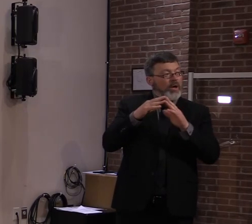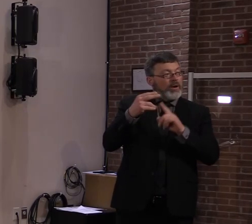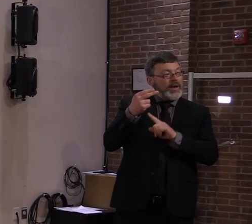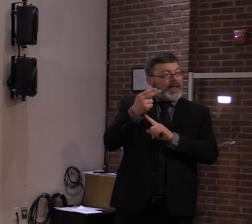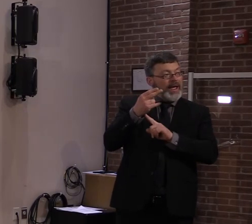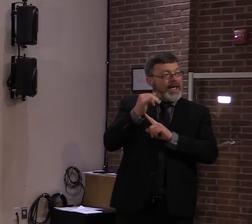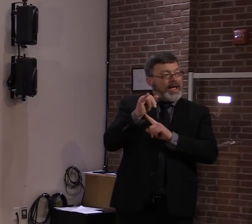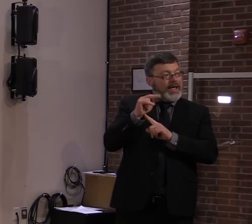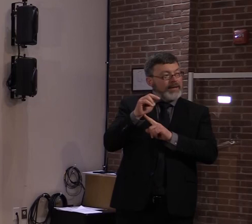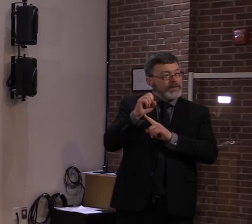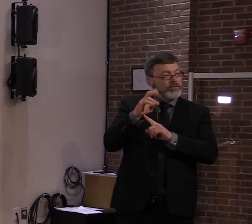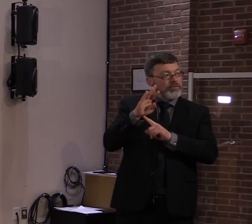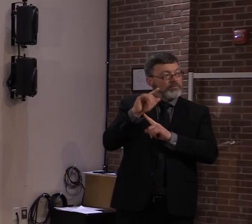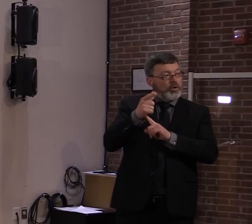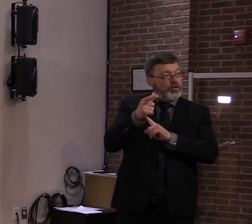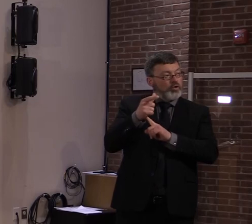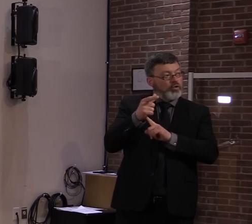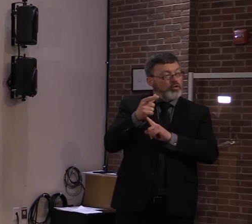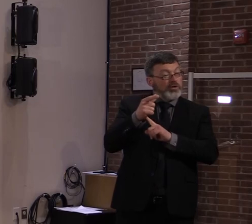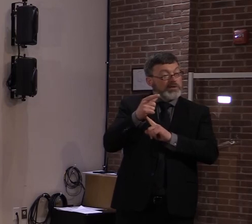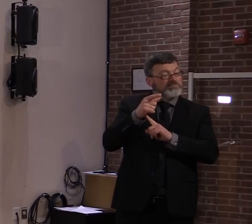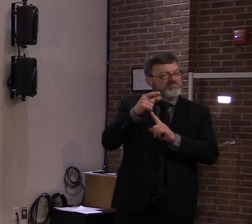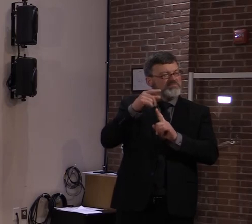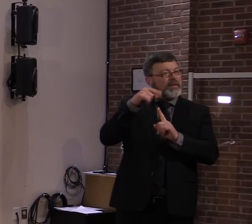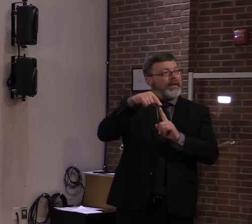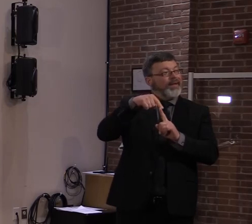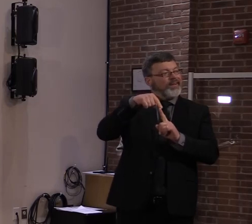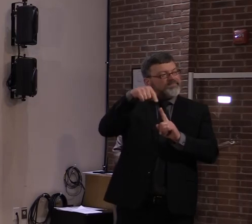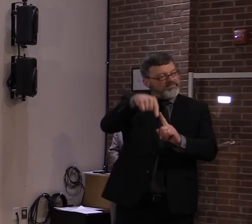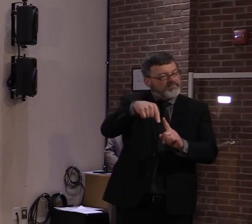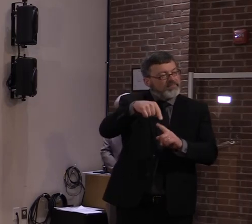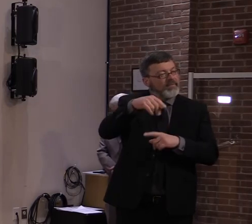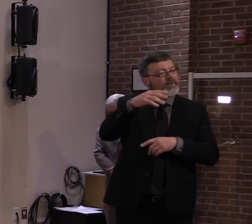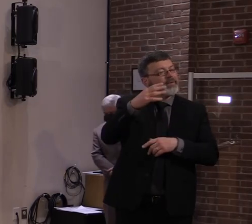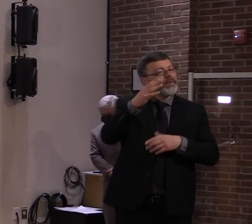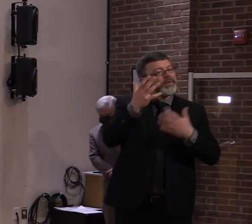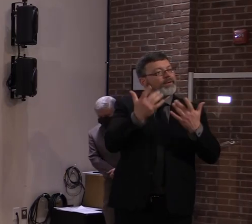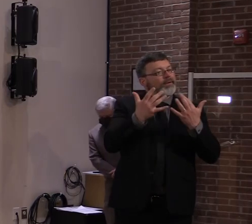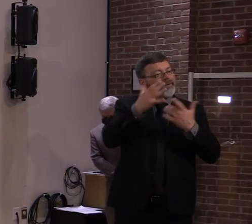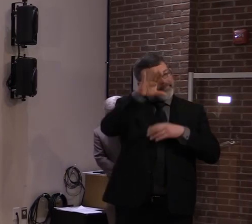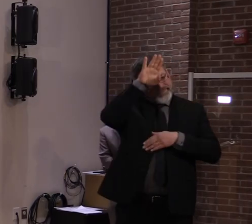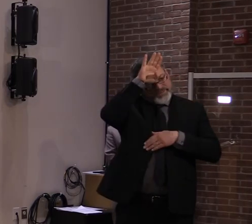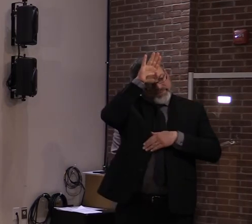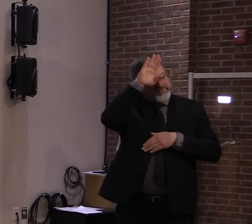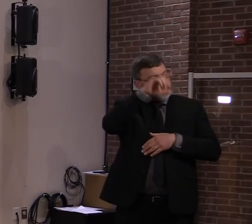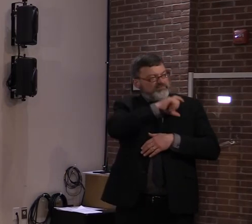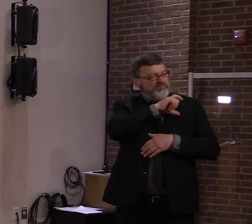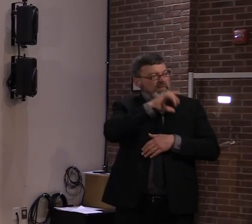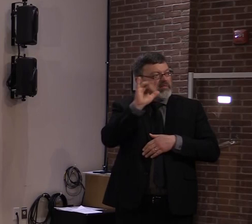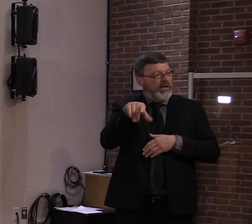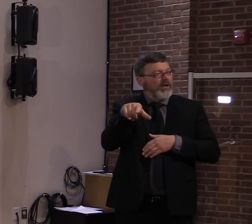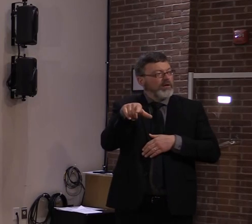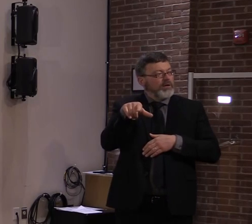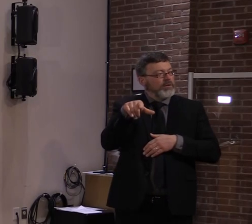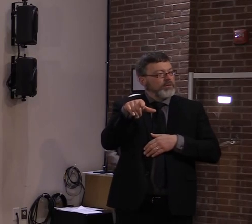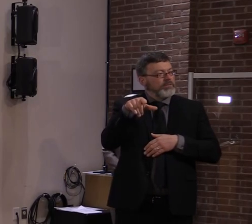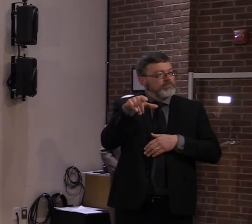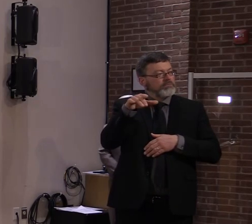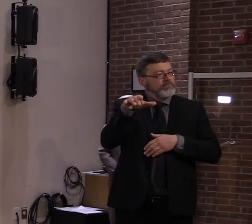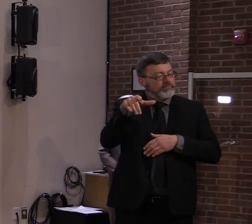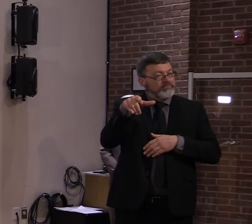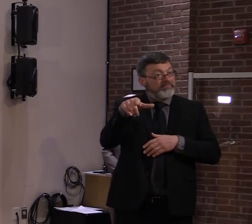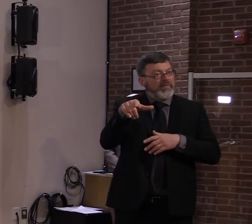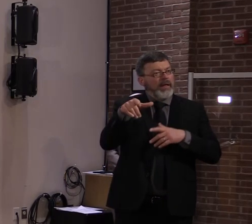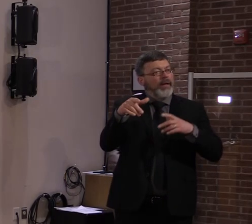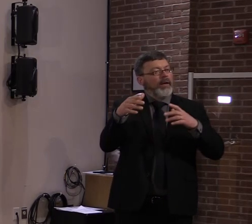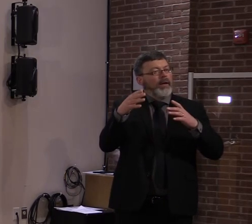in town, including the fire chief himself, say was homophobic. And we've discovered that this meme